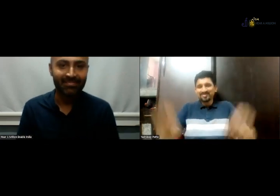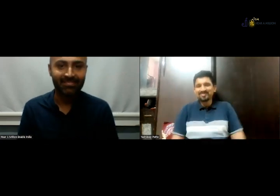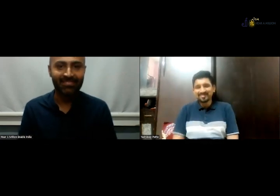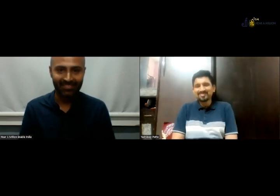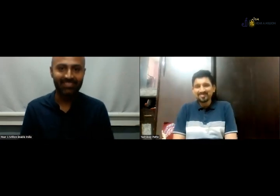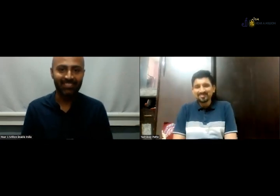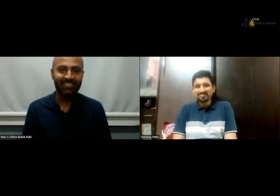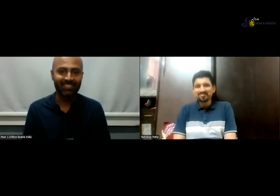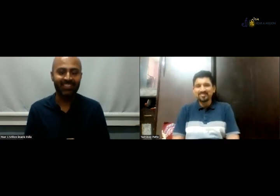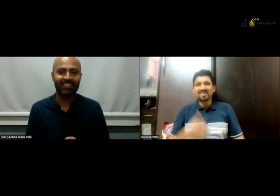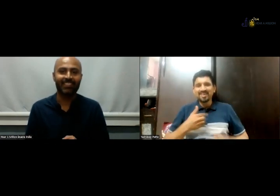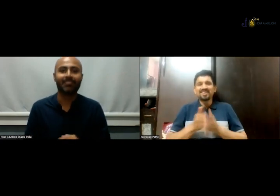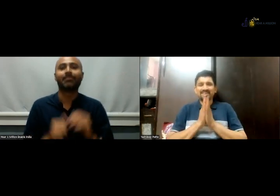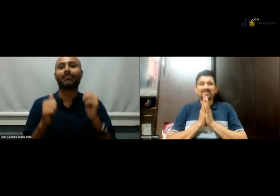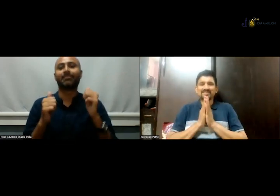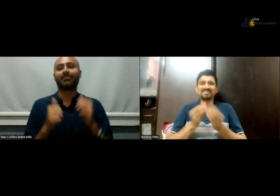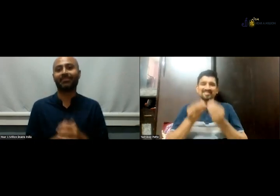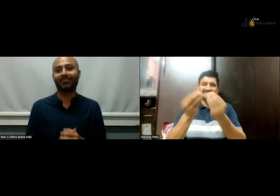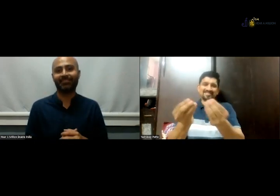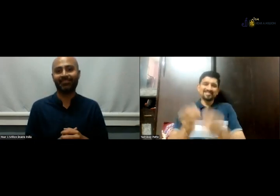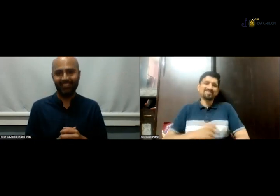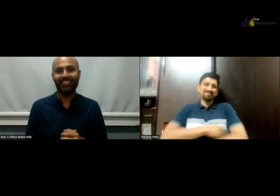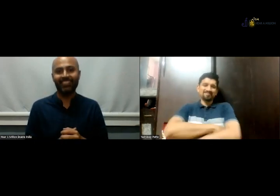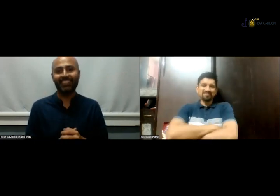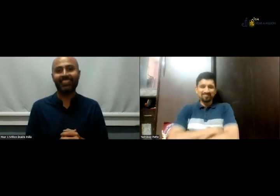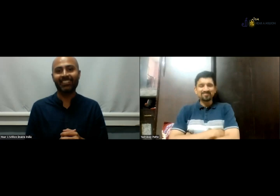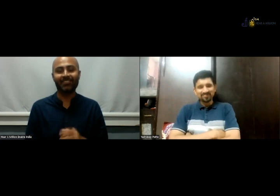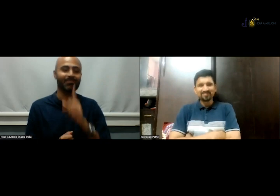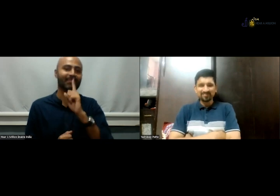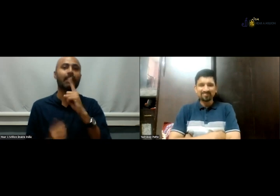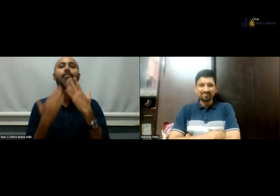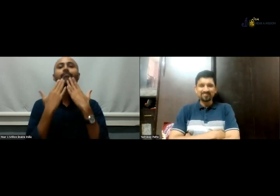try to, work hard and achieve our goals.